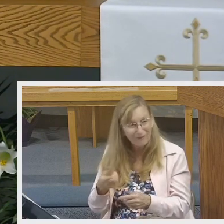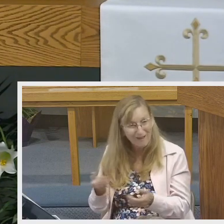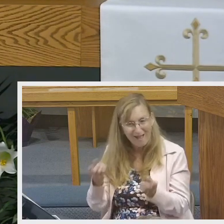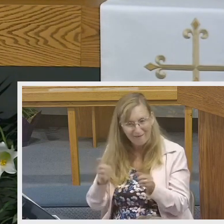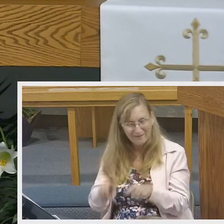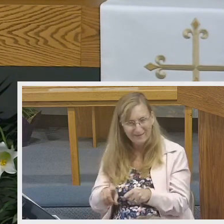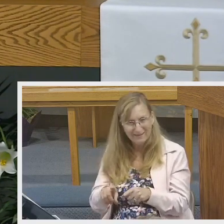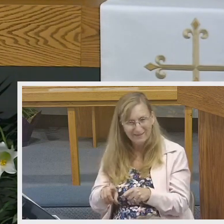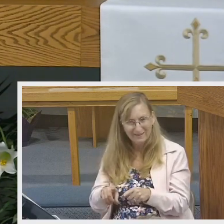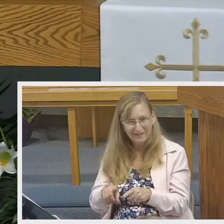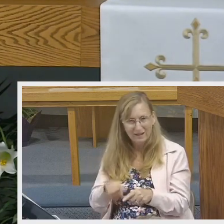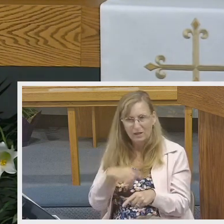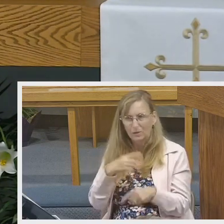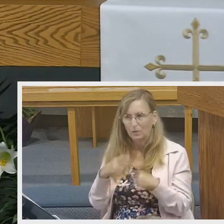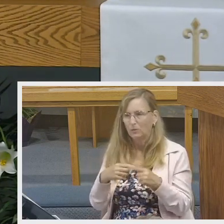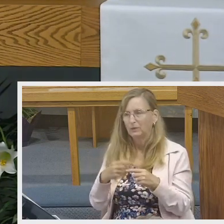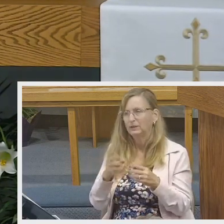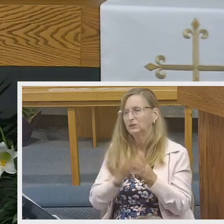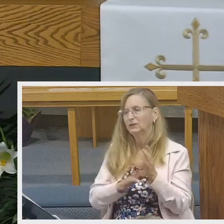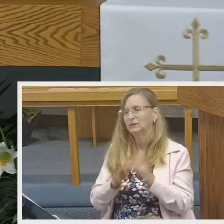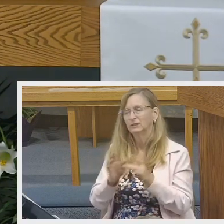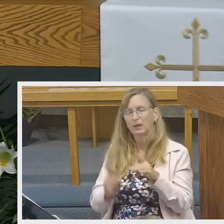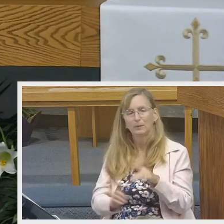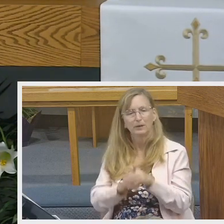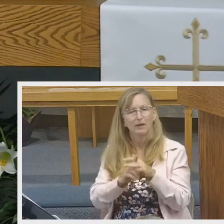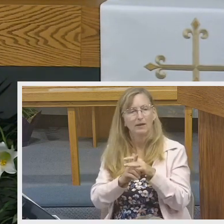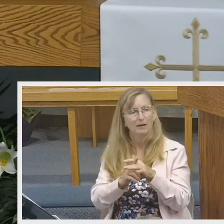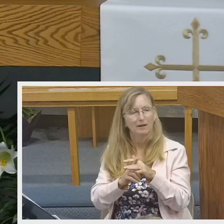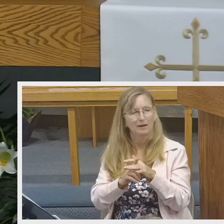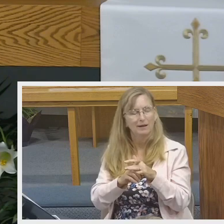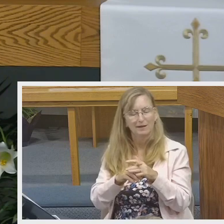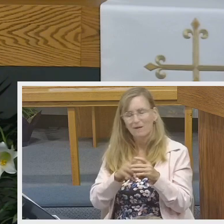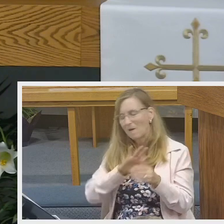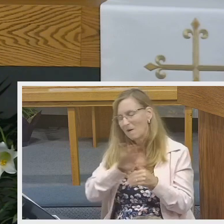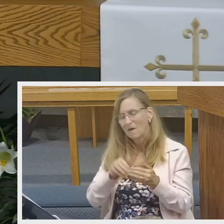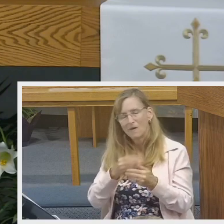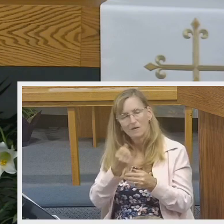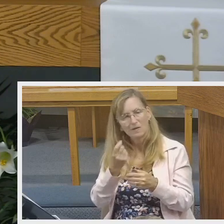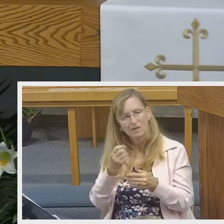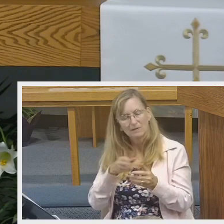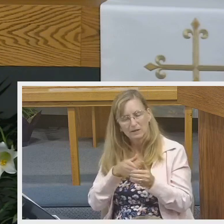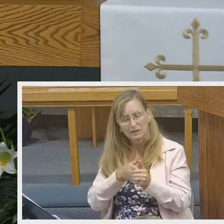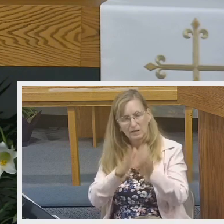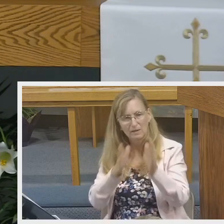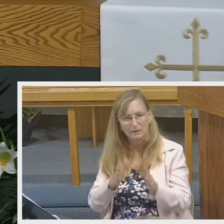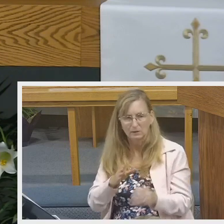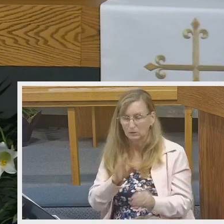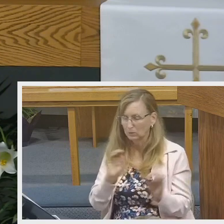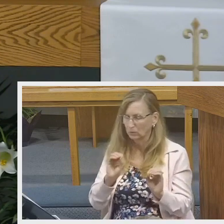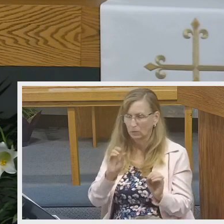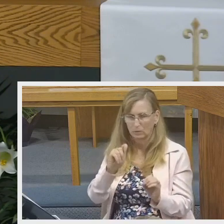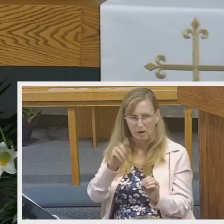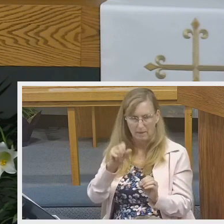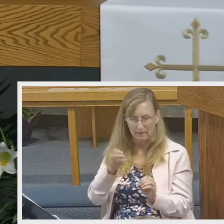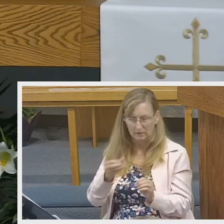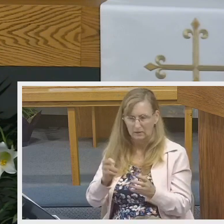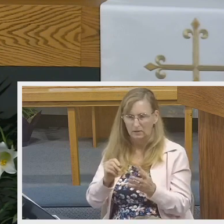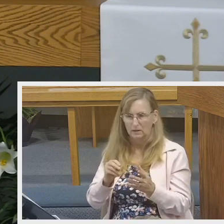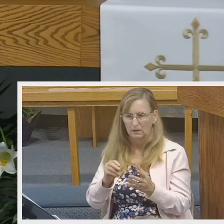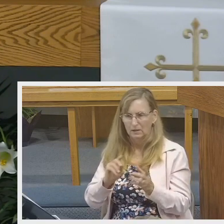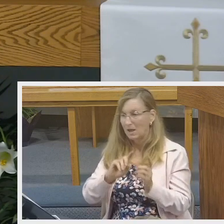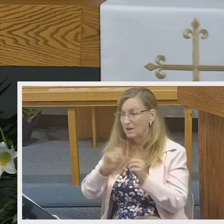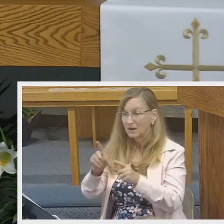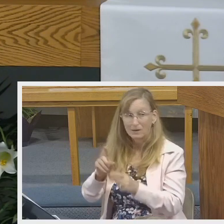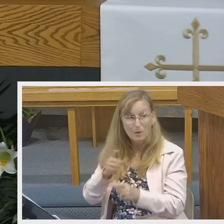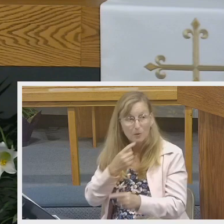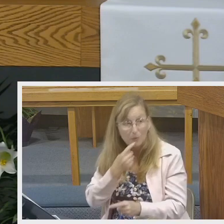And then when Jesus appeared to the disciples in that upper room, Thomas wasn't there. And as soon as they could, they